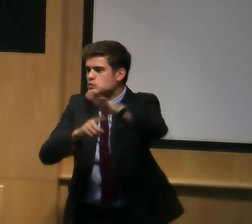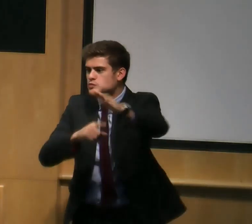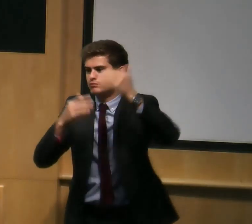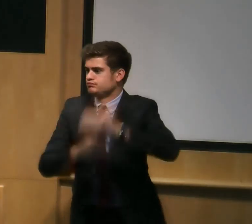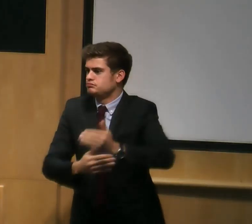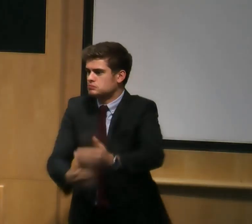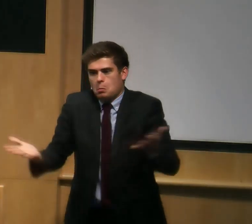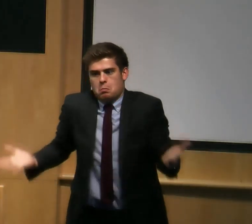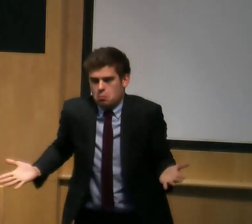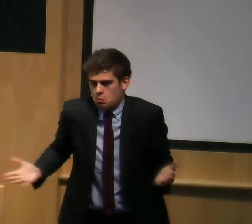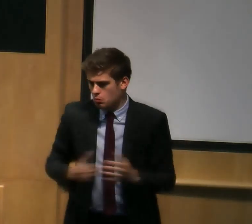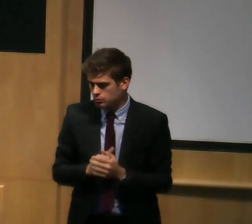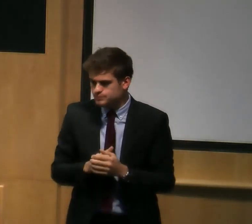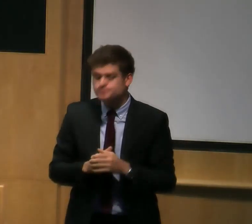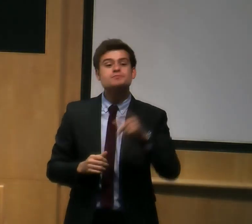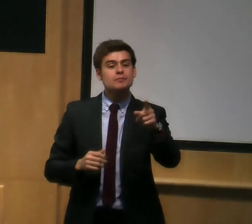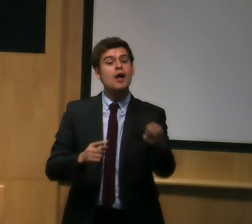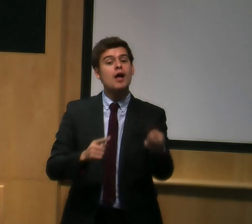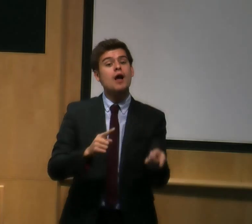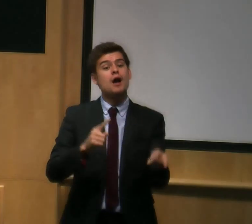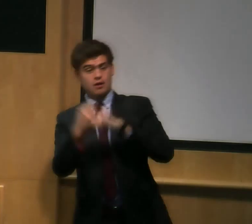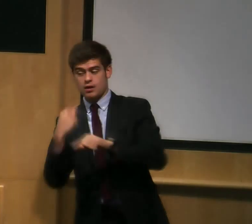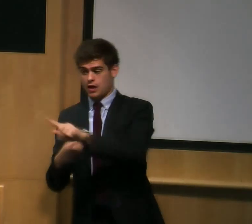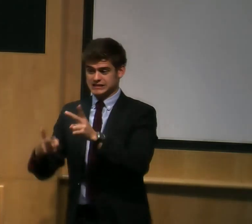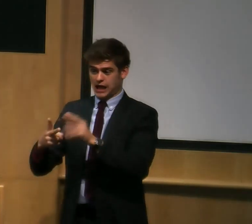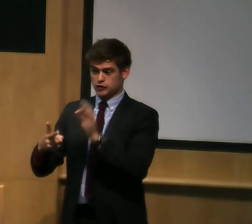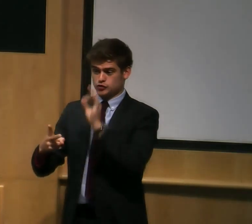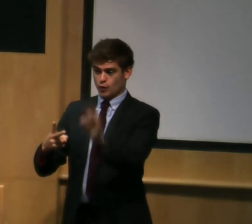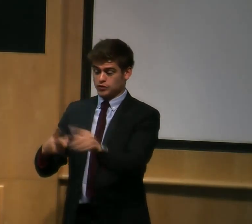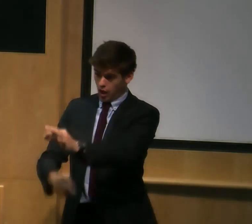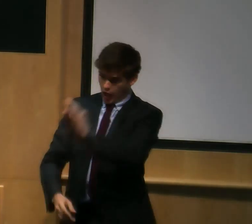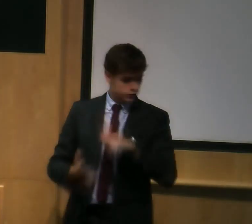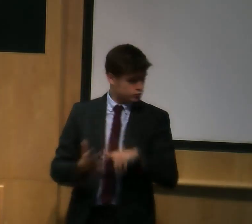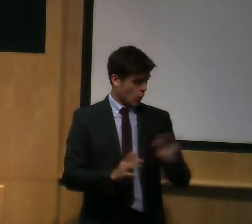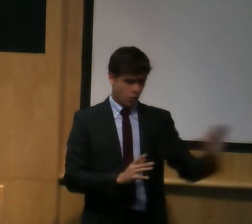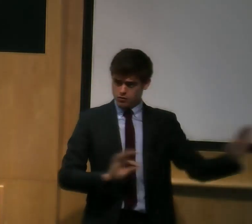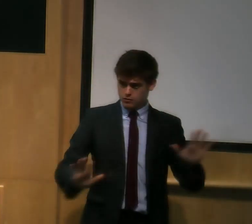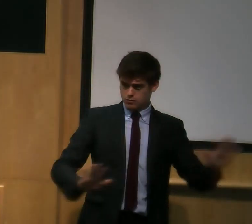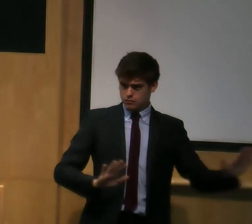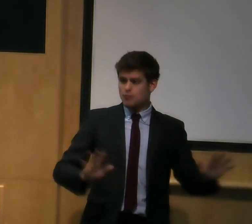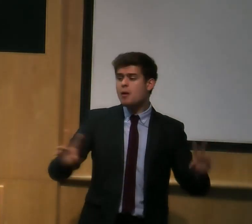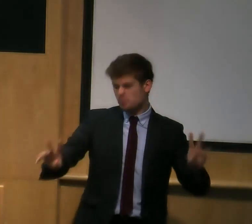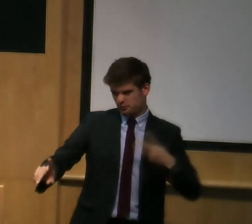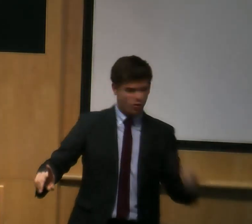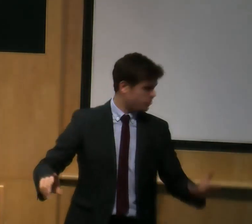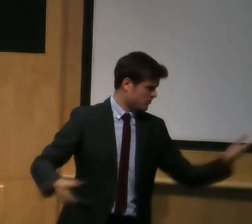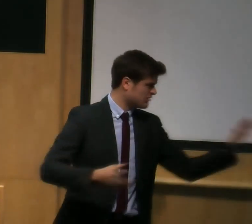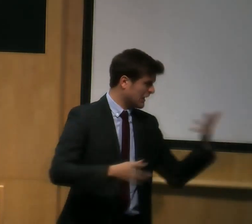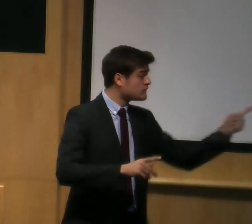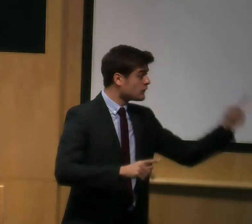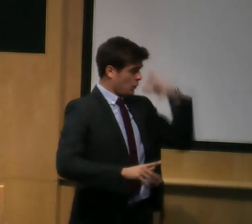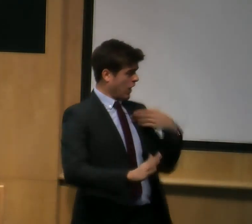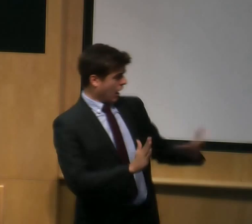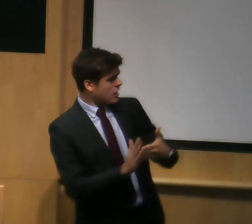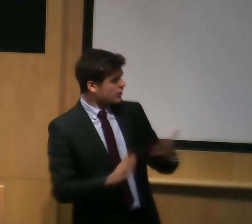to do. Now what we need to do is show you and show each other that it works. Now, your second question, I don't know if that was to myself or